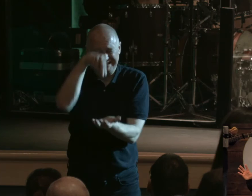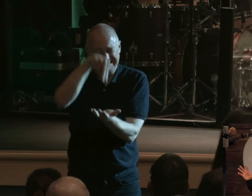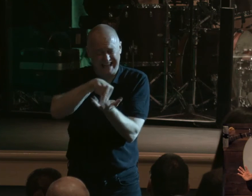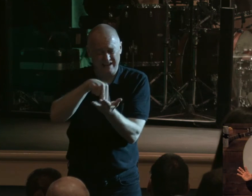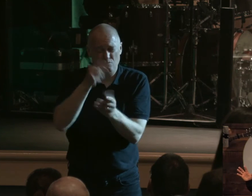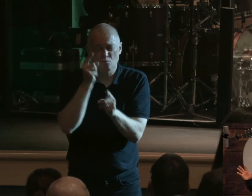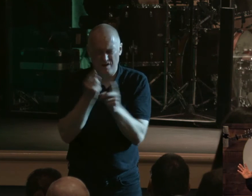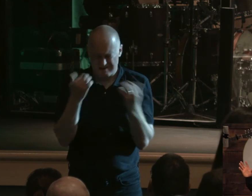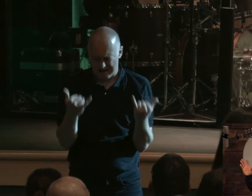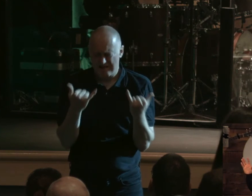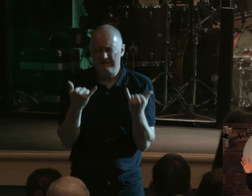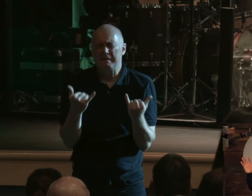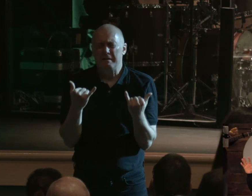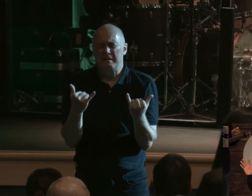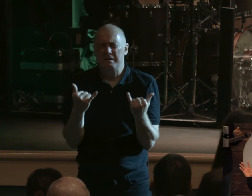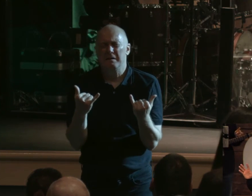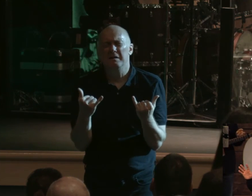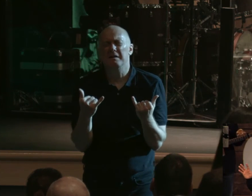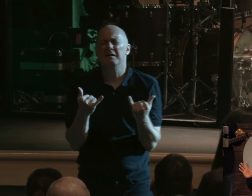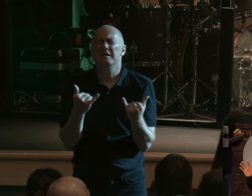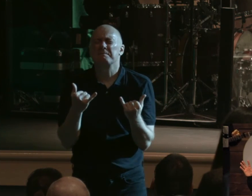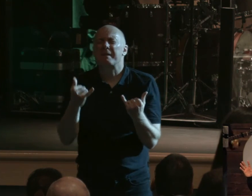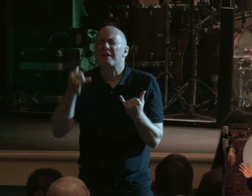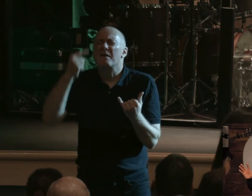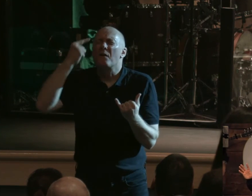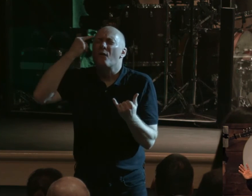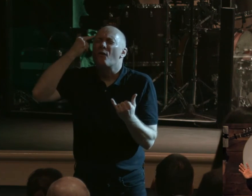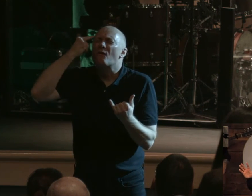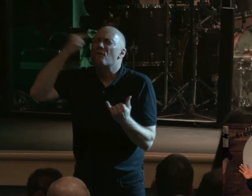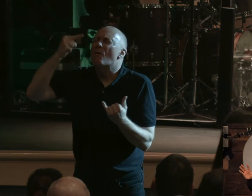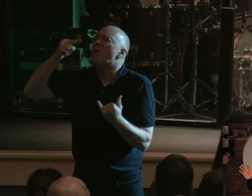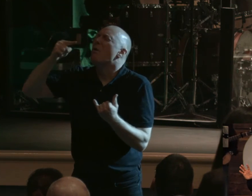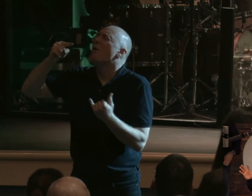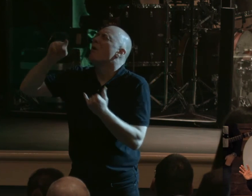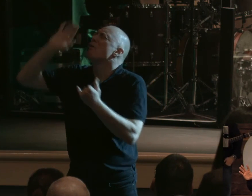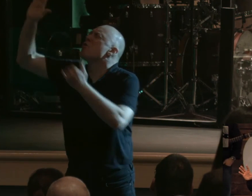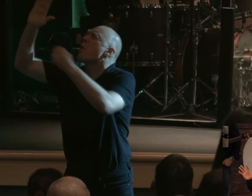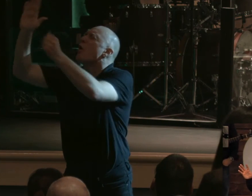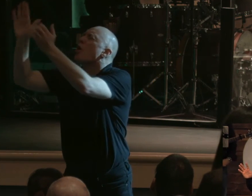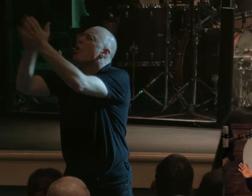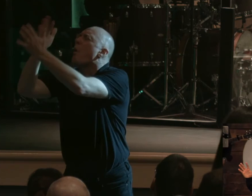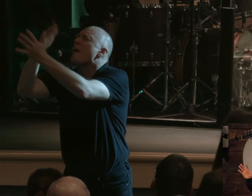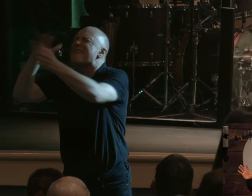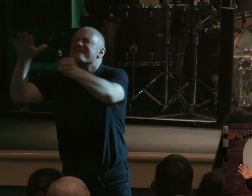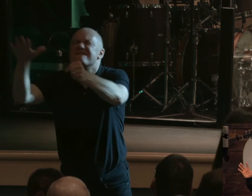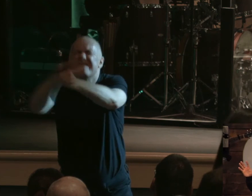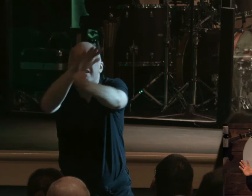now, for the glory of you, fill them.